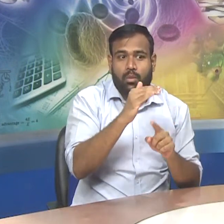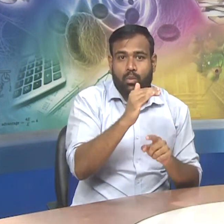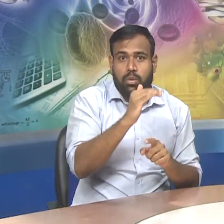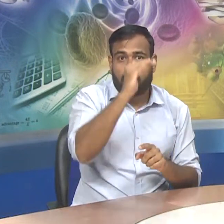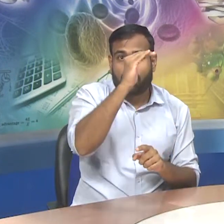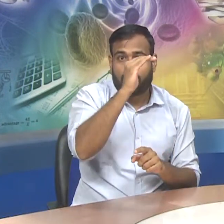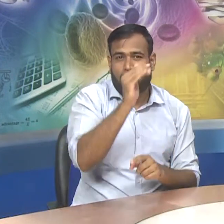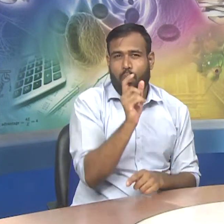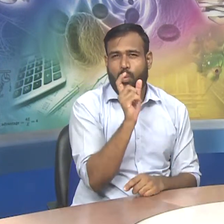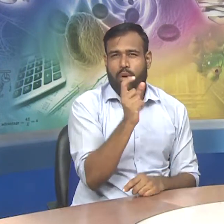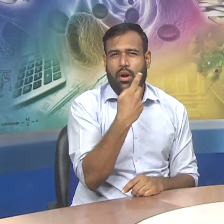as quota.